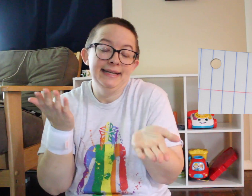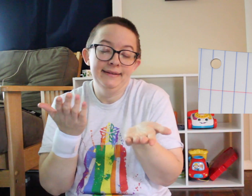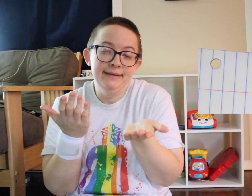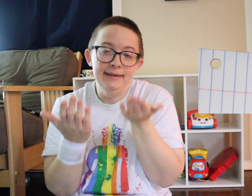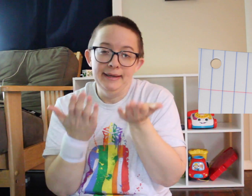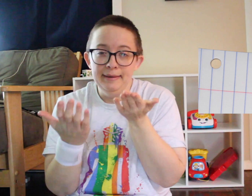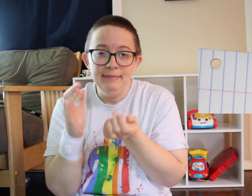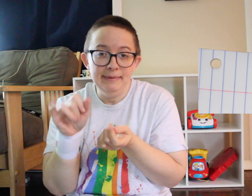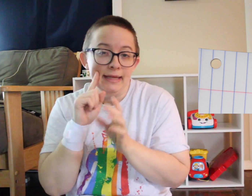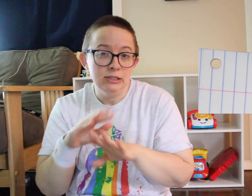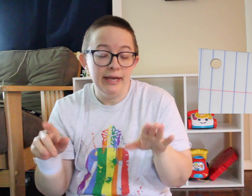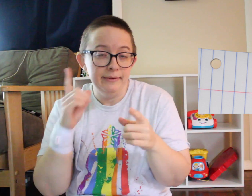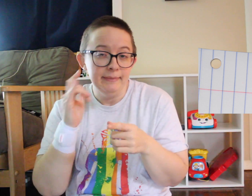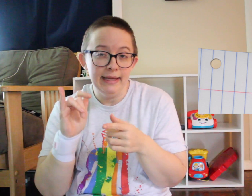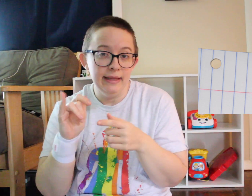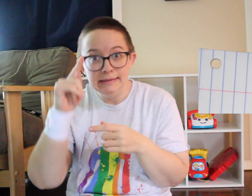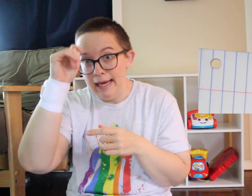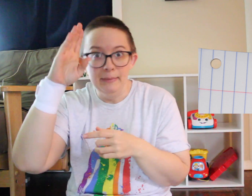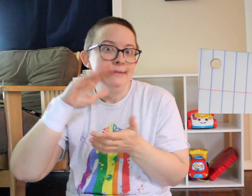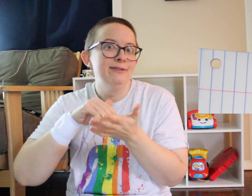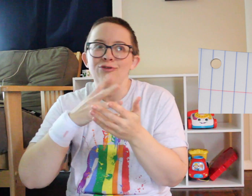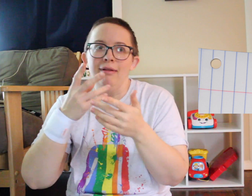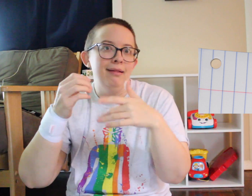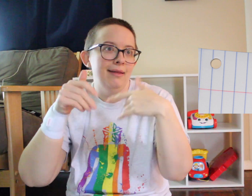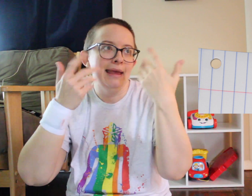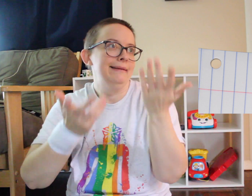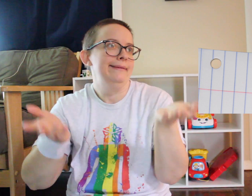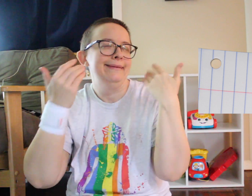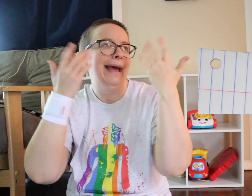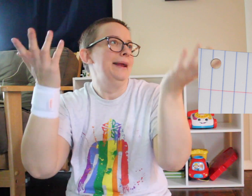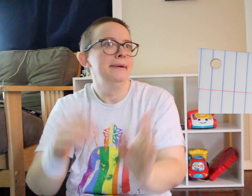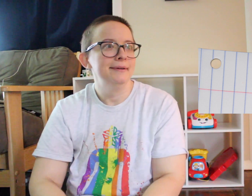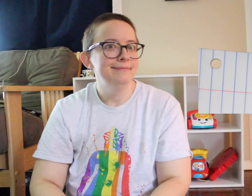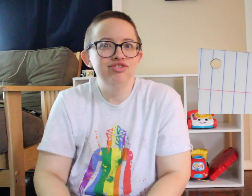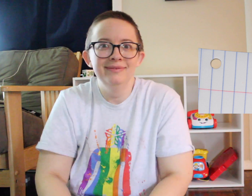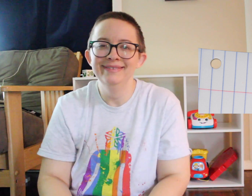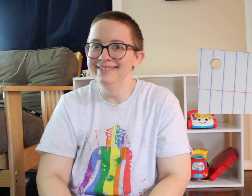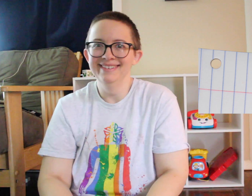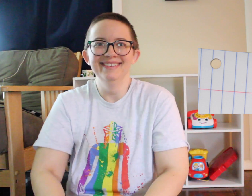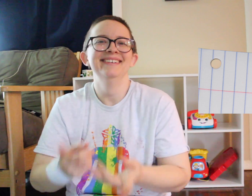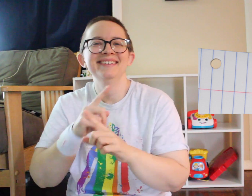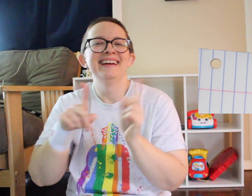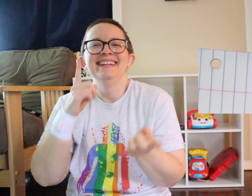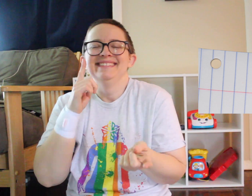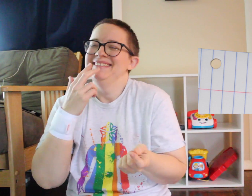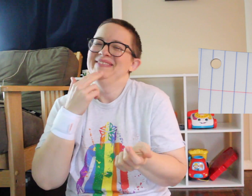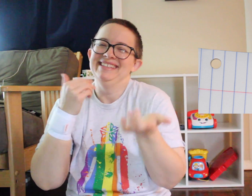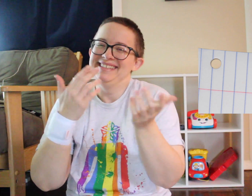and I don't know. Maybe that child, is going to be a tomboy, and who knows. But anyways, I